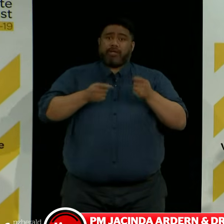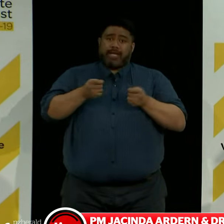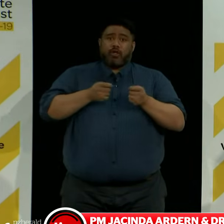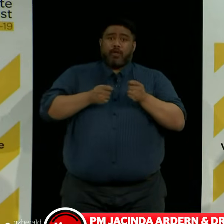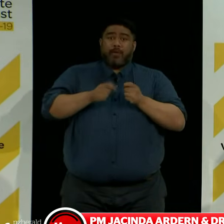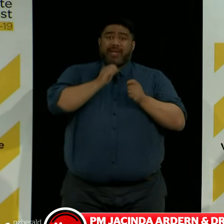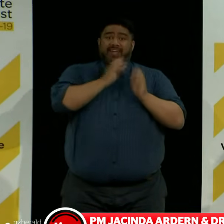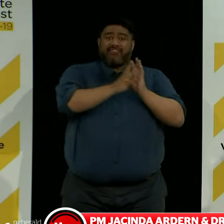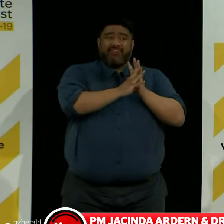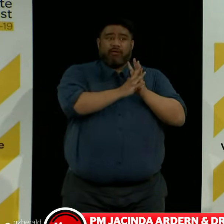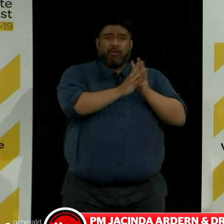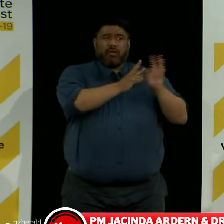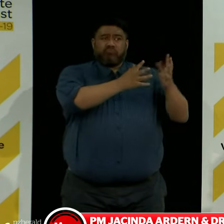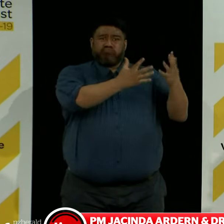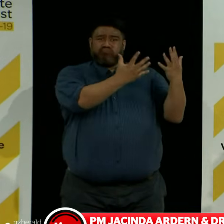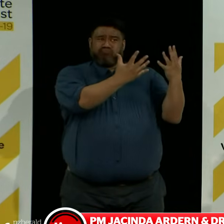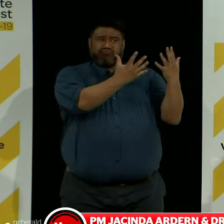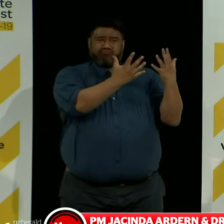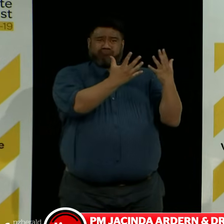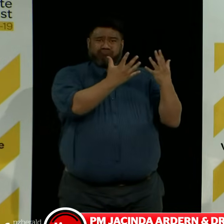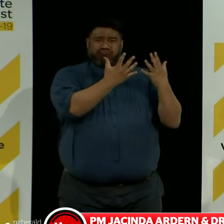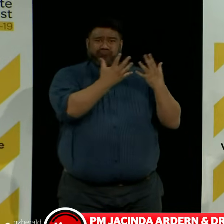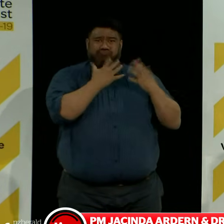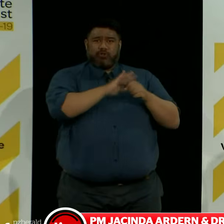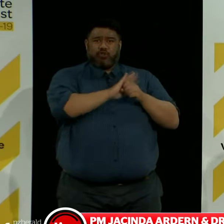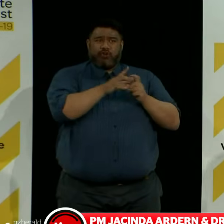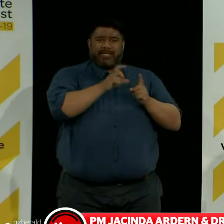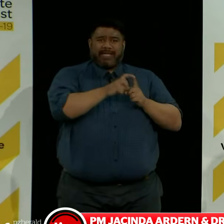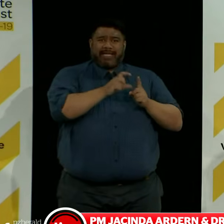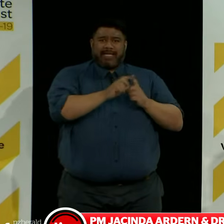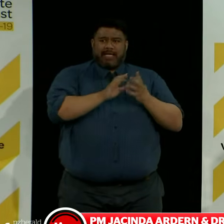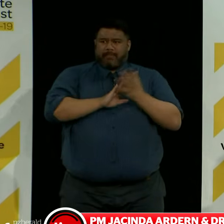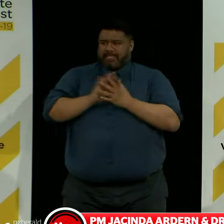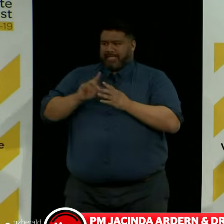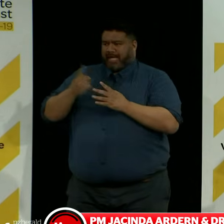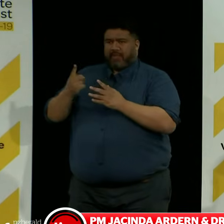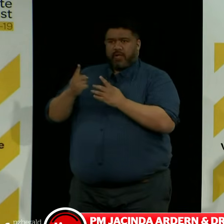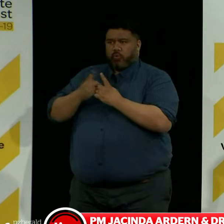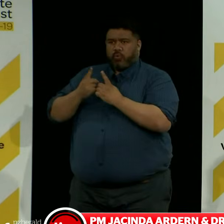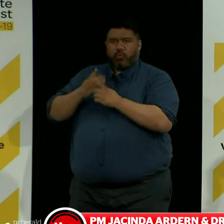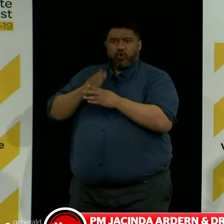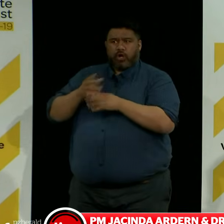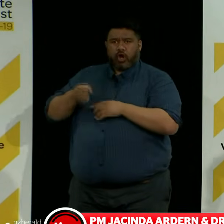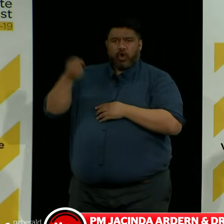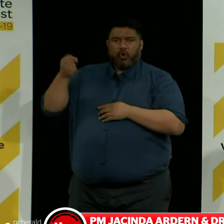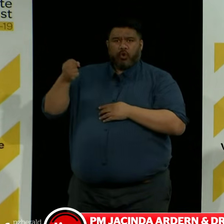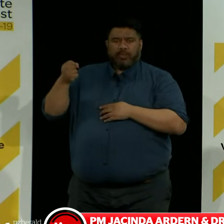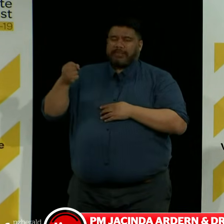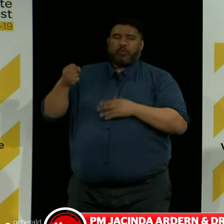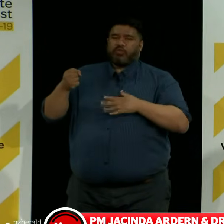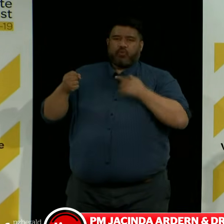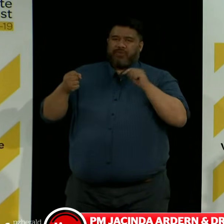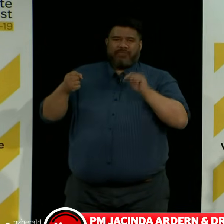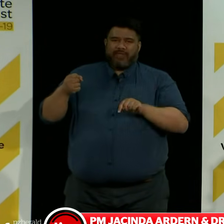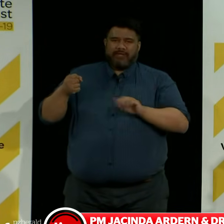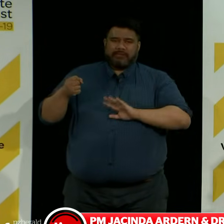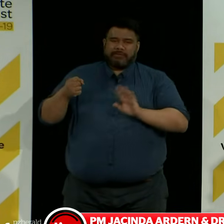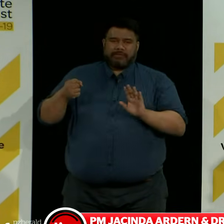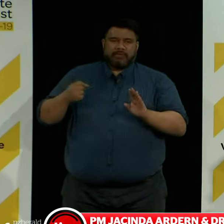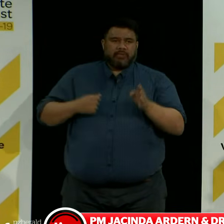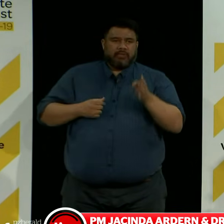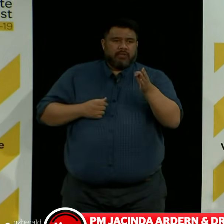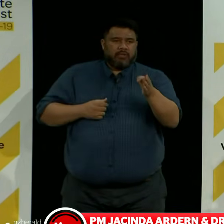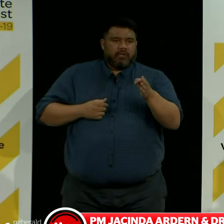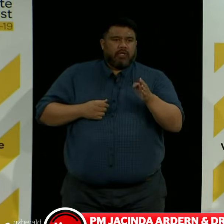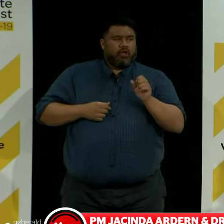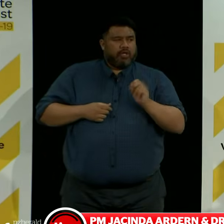where you'll have to reduce planned care or delay some care, and that's what we're trying to avoid. At any point in that 3